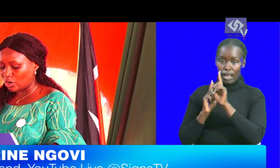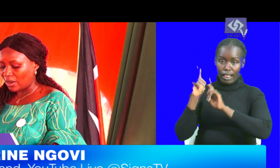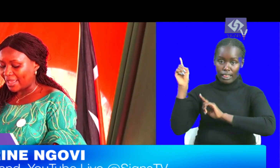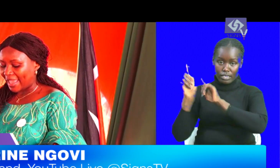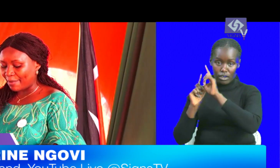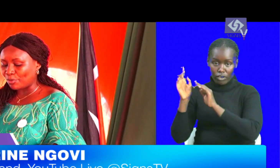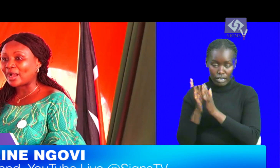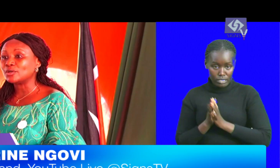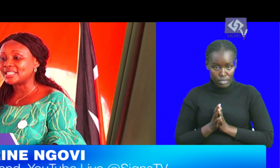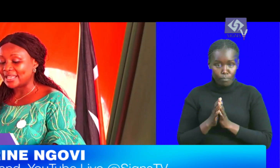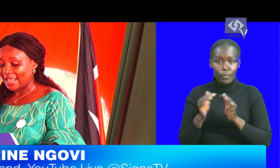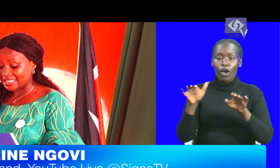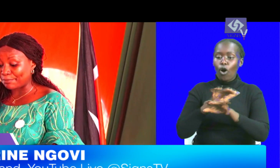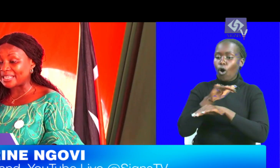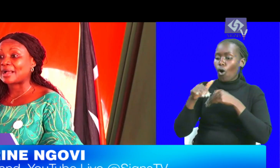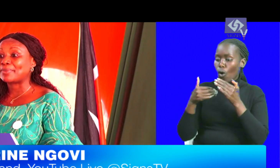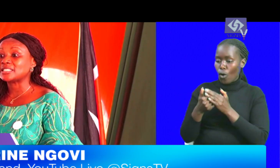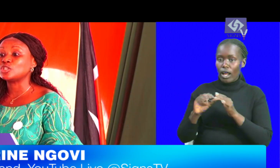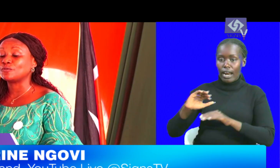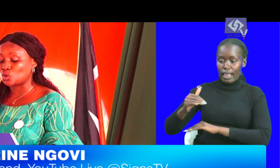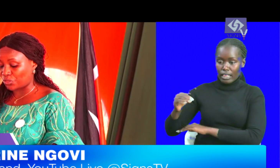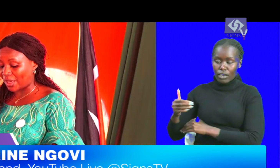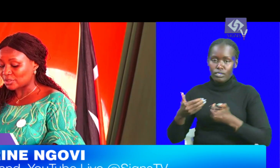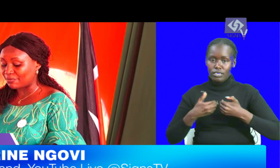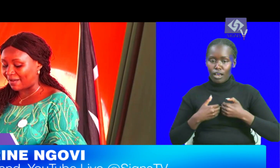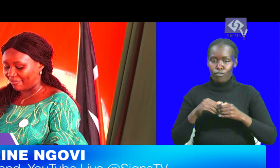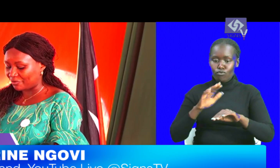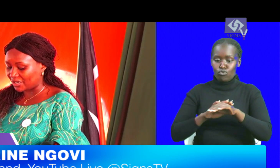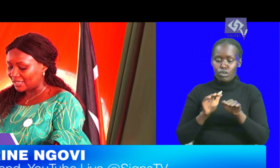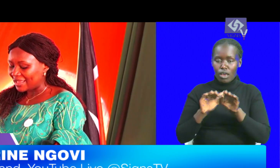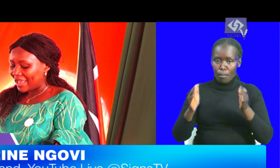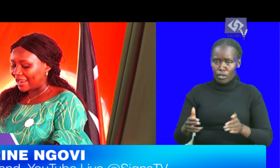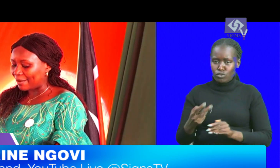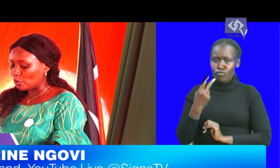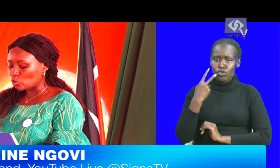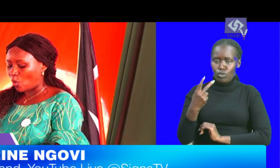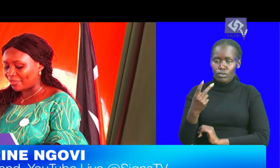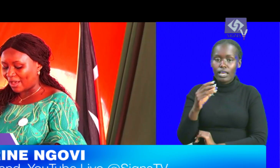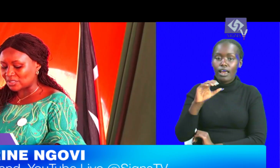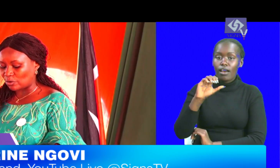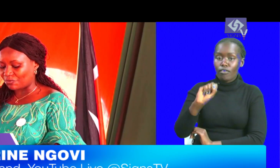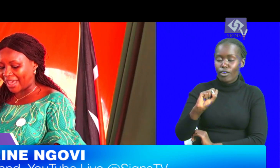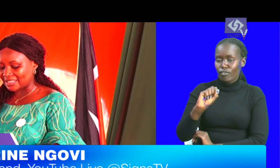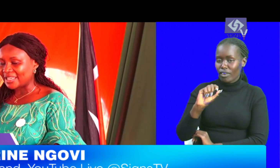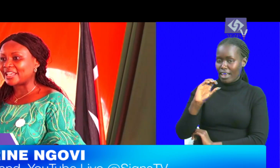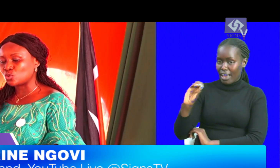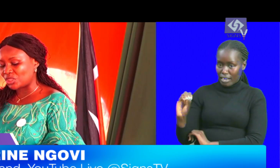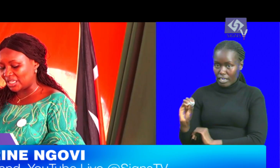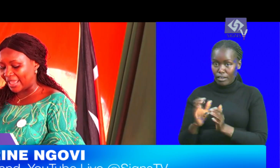total, Embu County has a bed capacity of 2,500, and about 1,000 of that is within